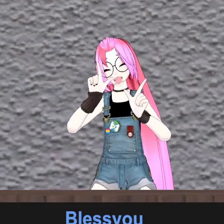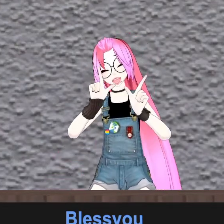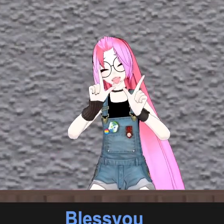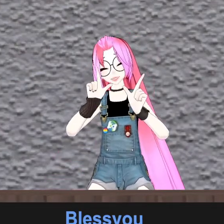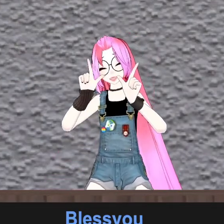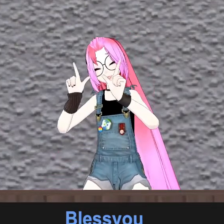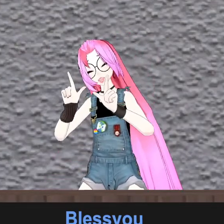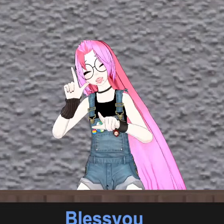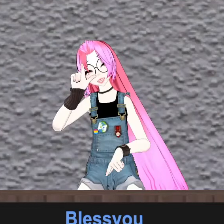Shawar